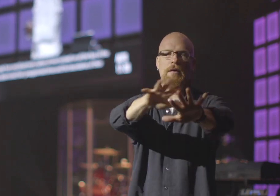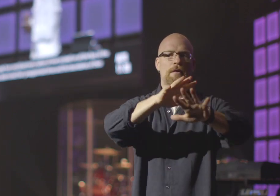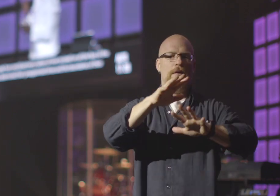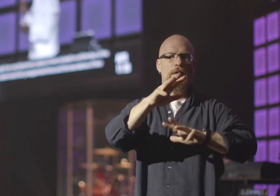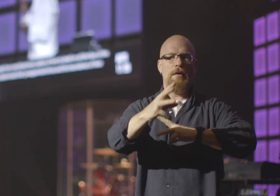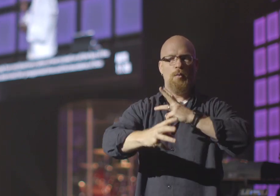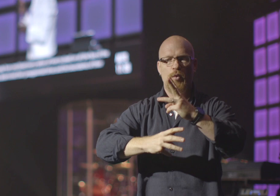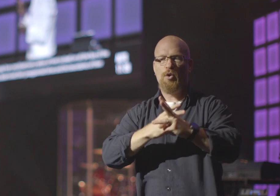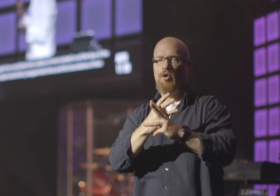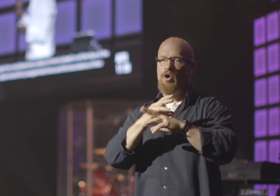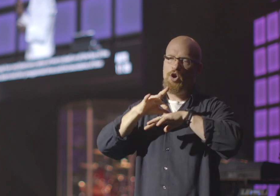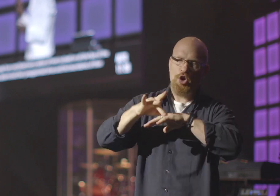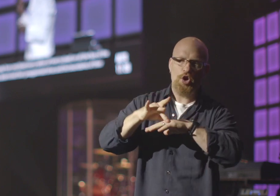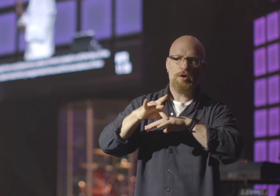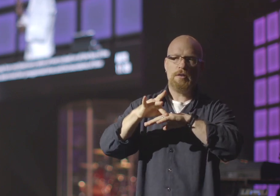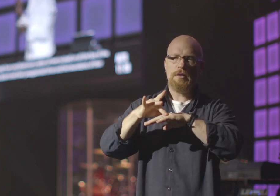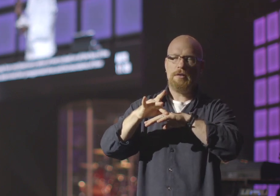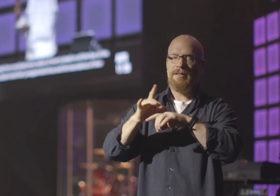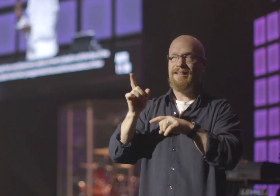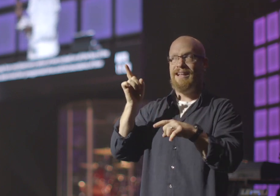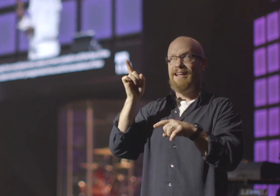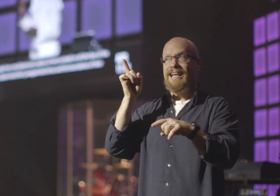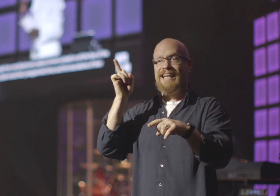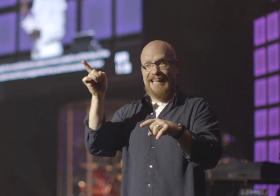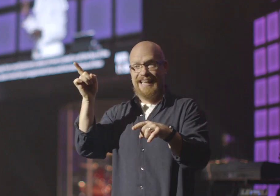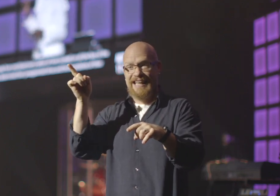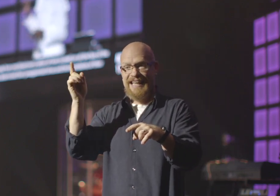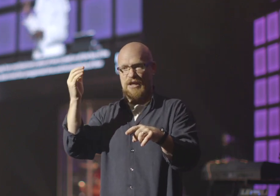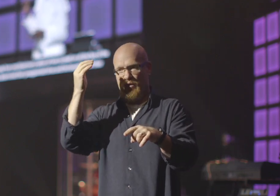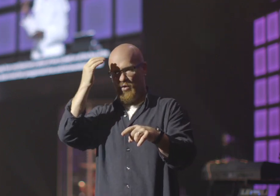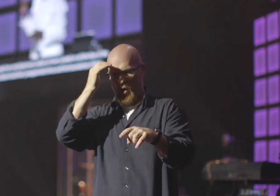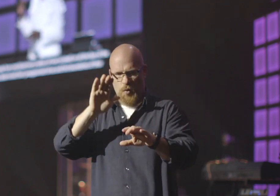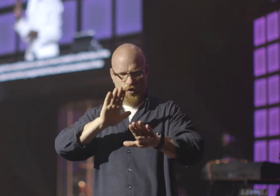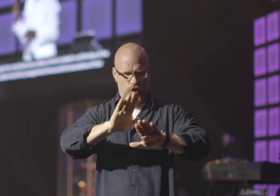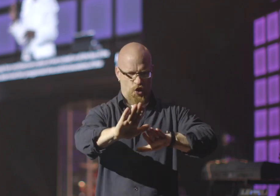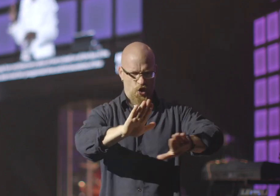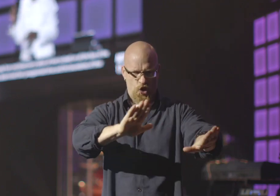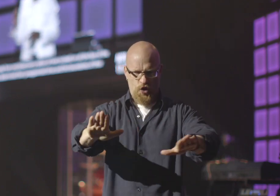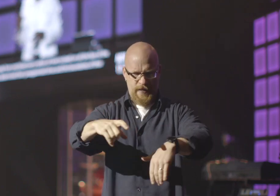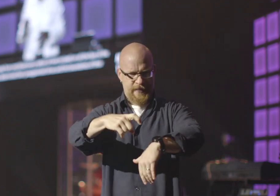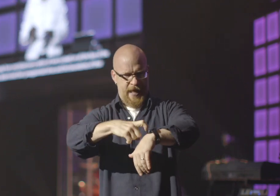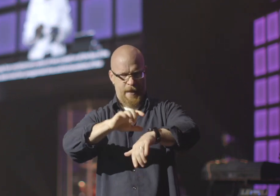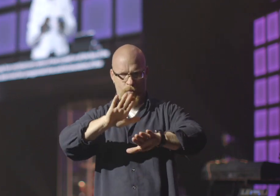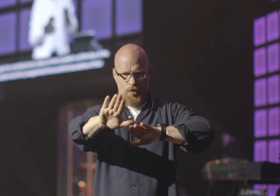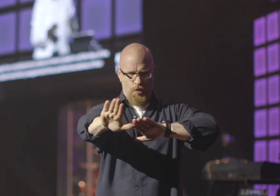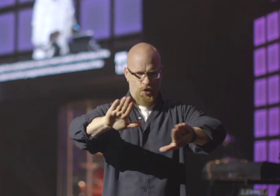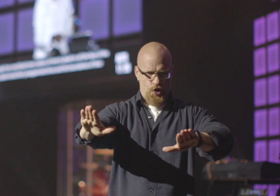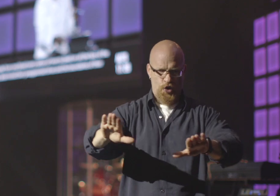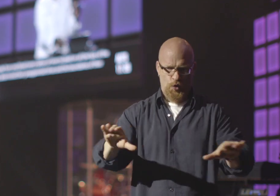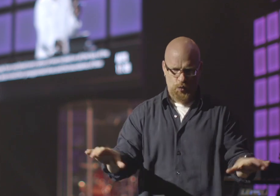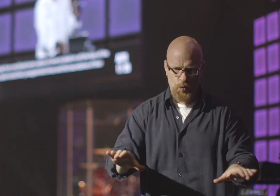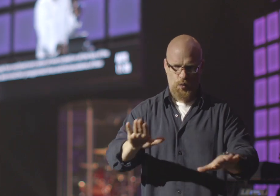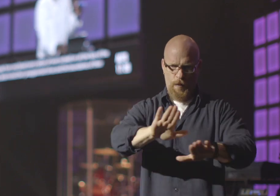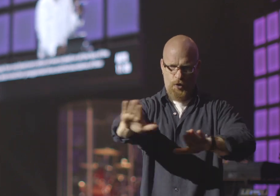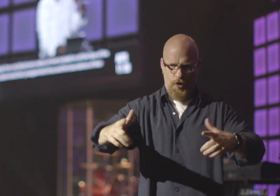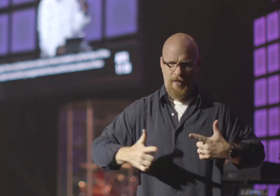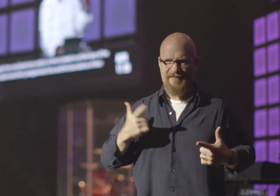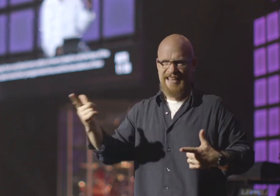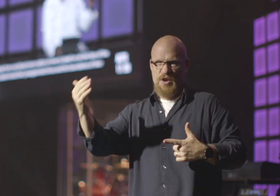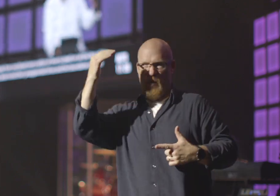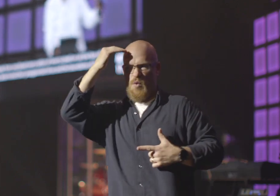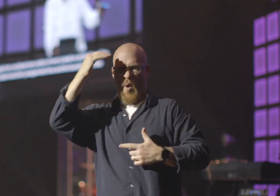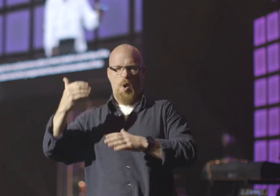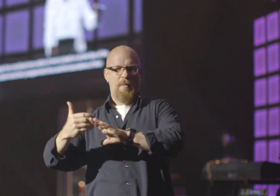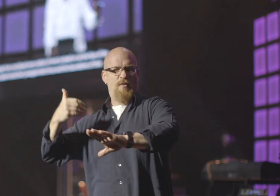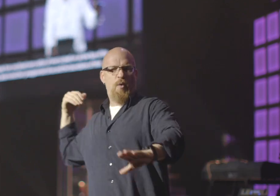and has determined their pre-appointed time and the boundaries of their dwelling. So that's